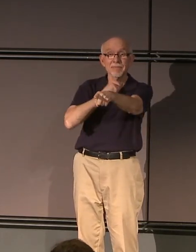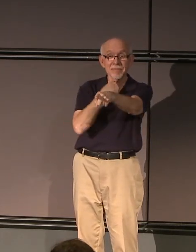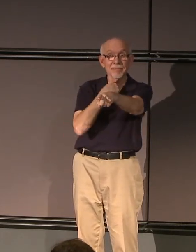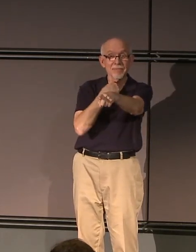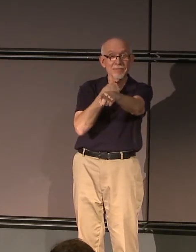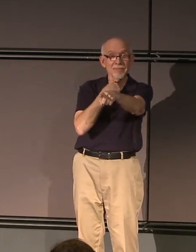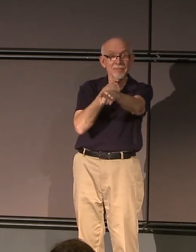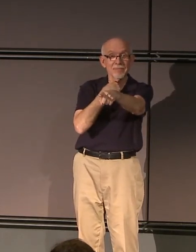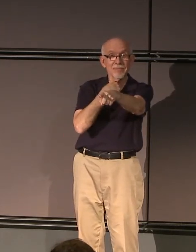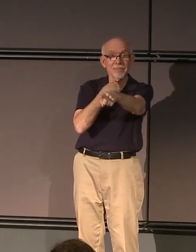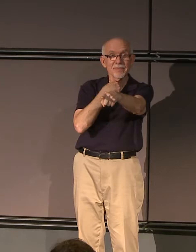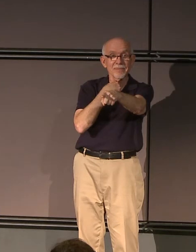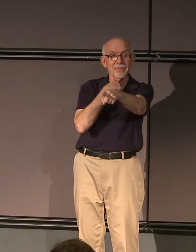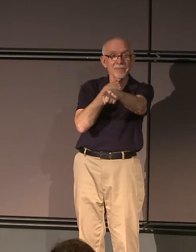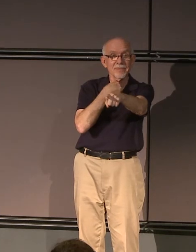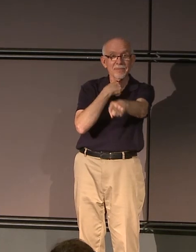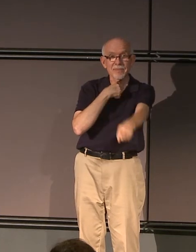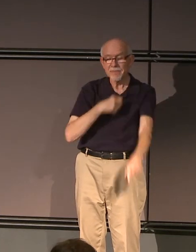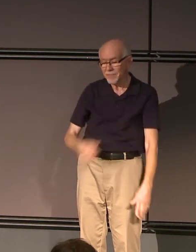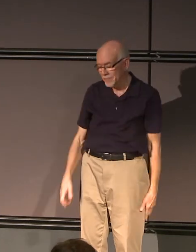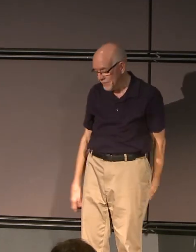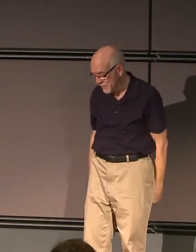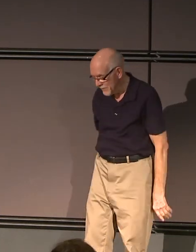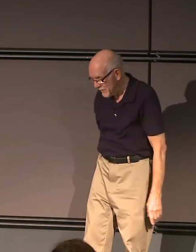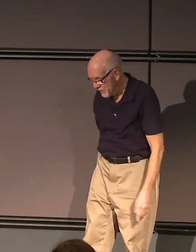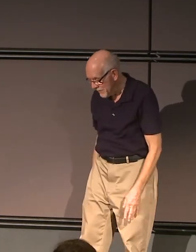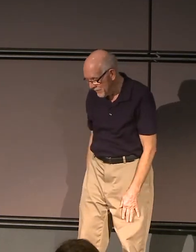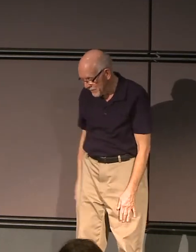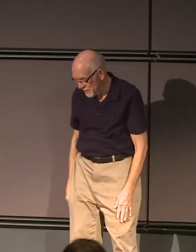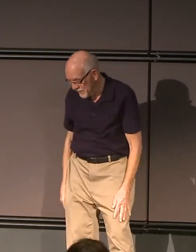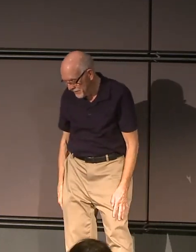And I again will ask the interpreter to not interpret.